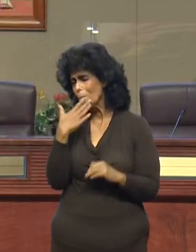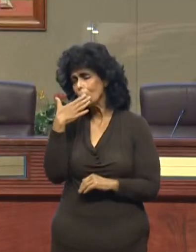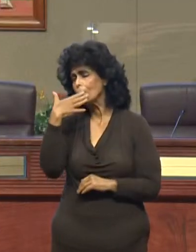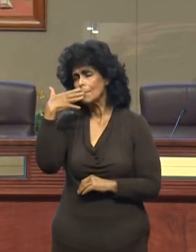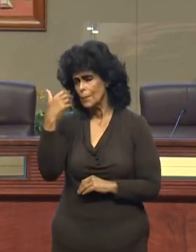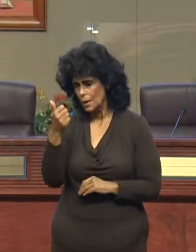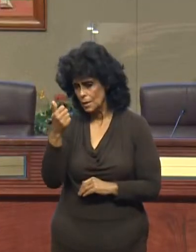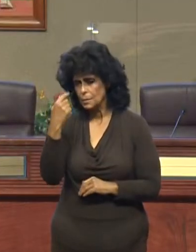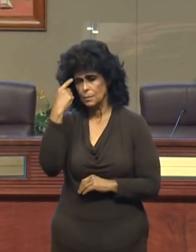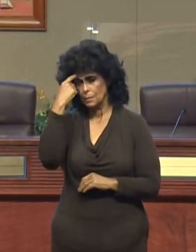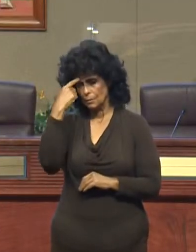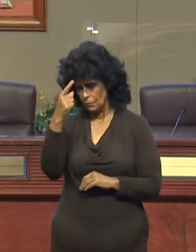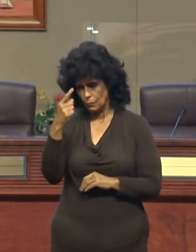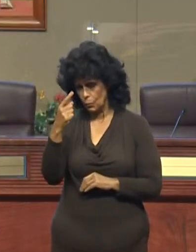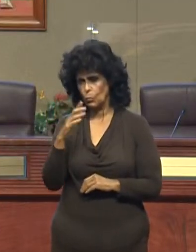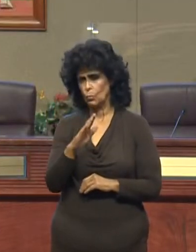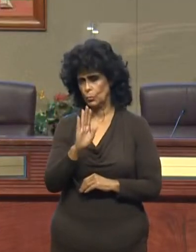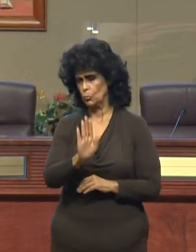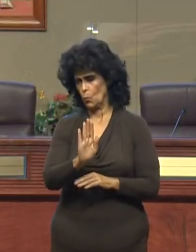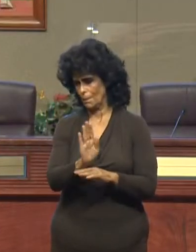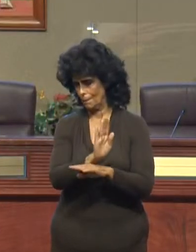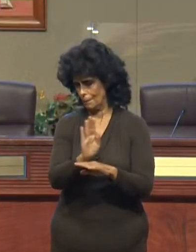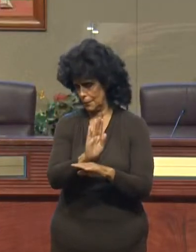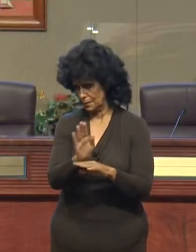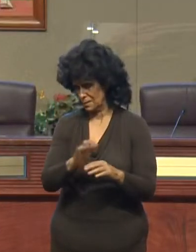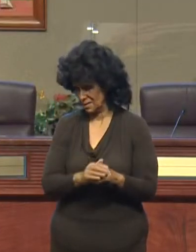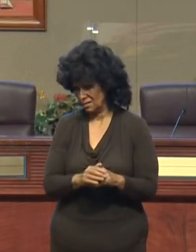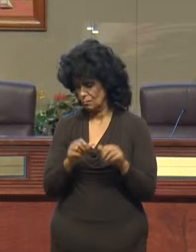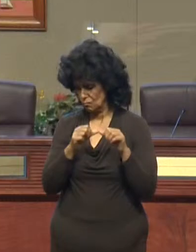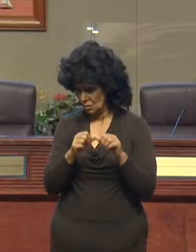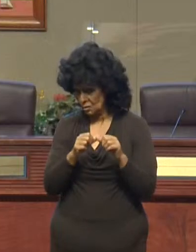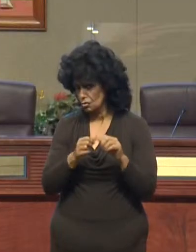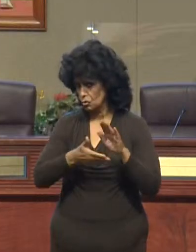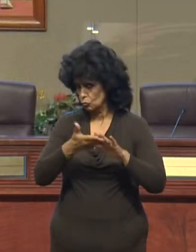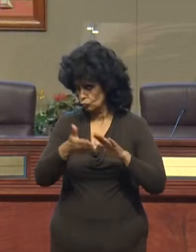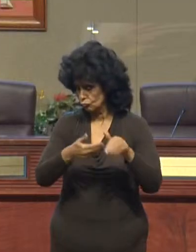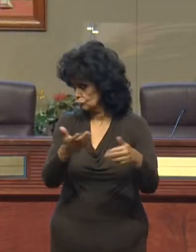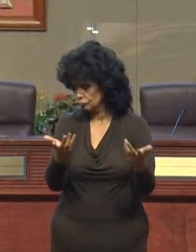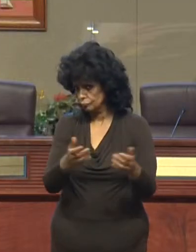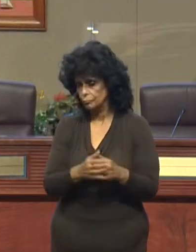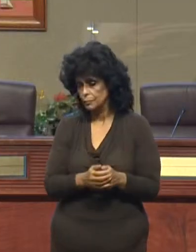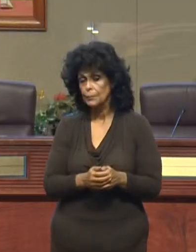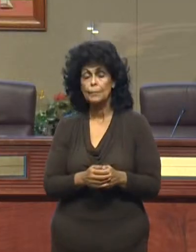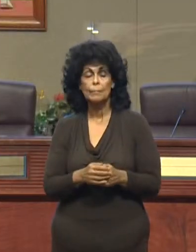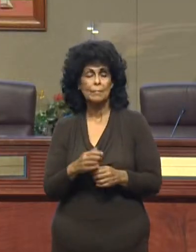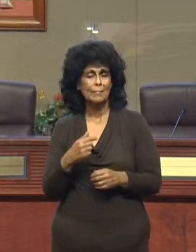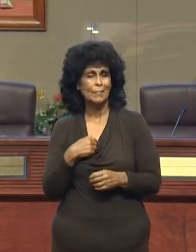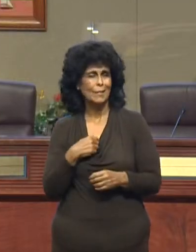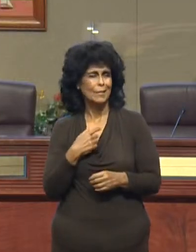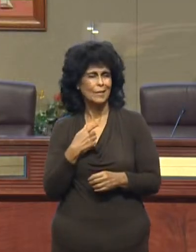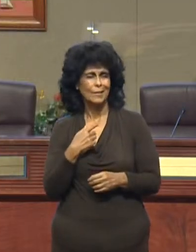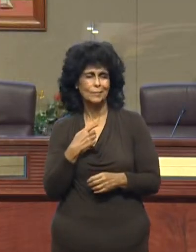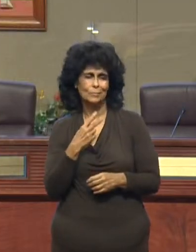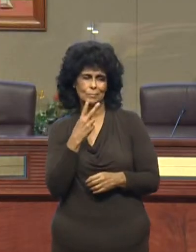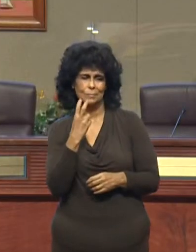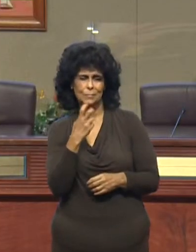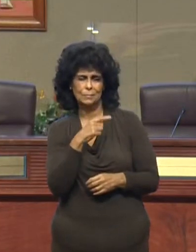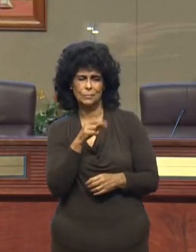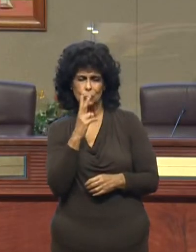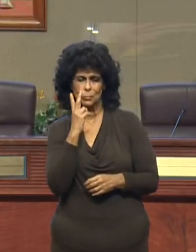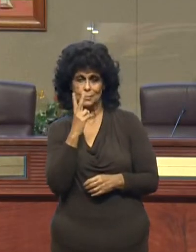of the overall viability of your business. So I don't think that you're going to see